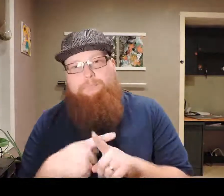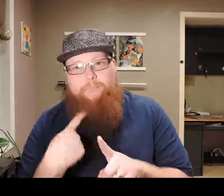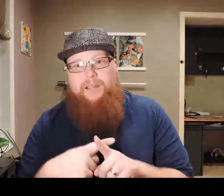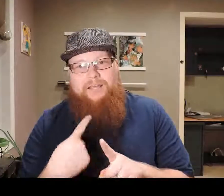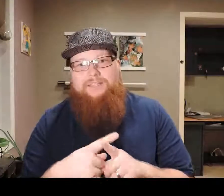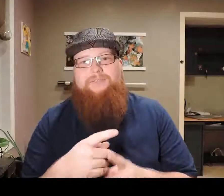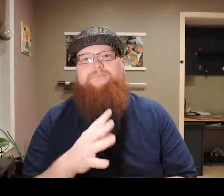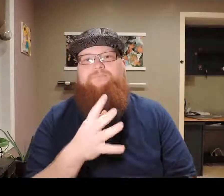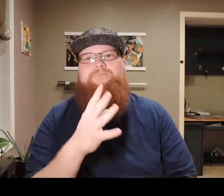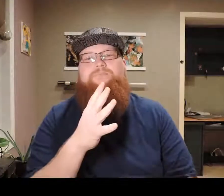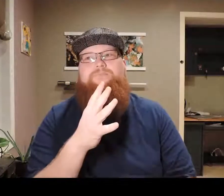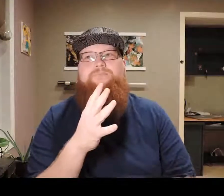Plus